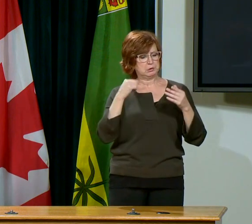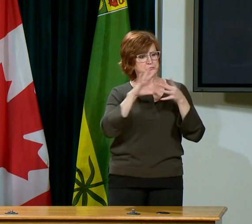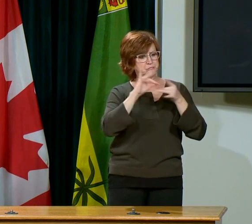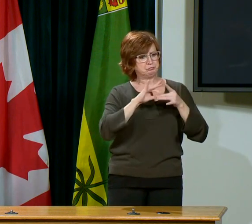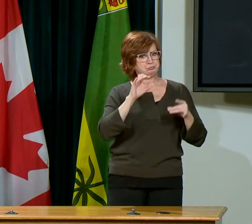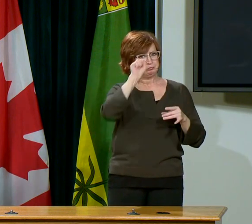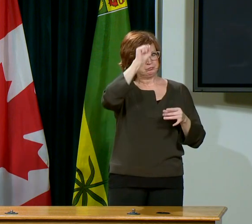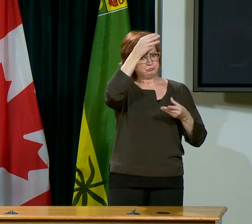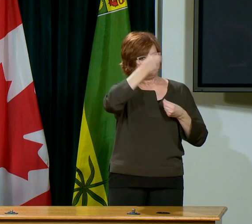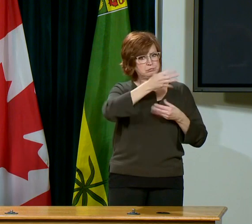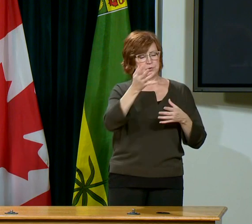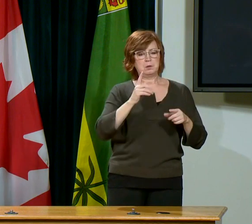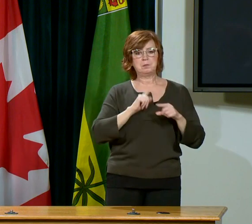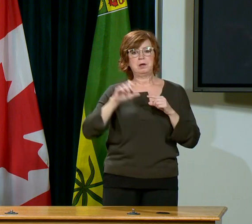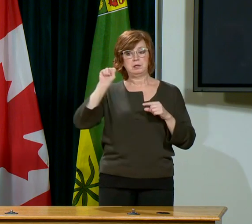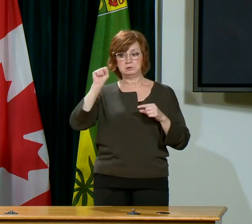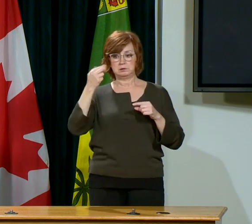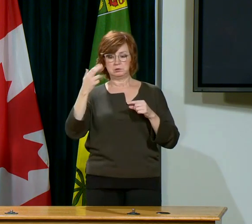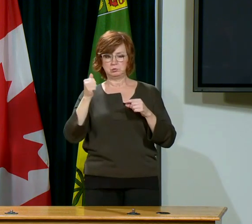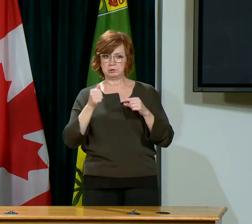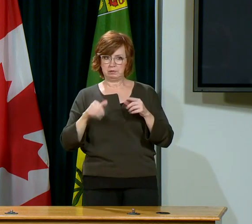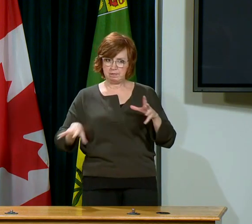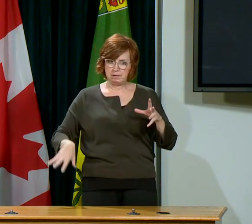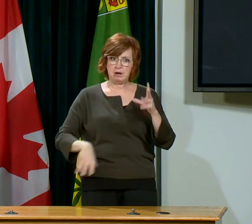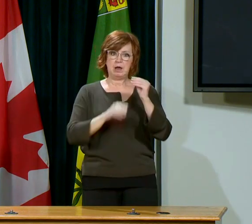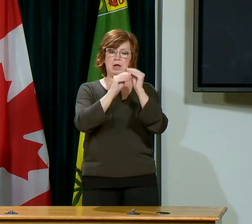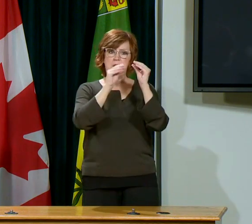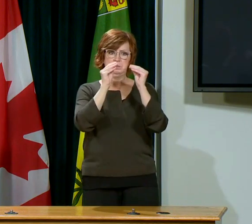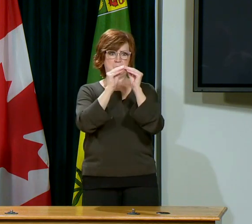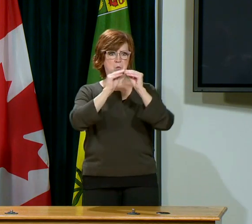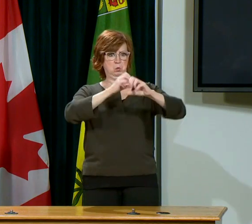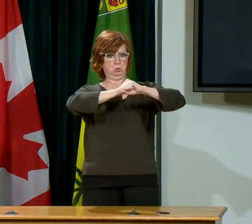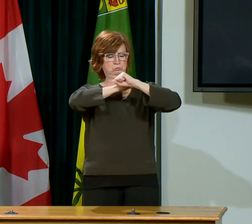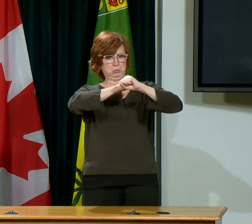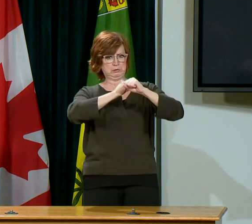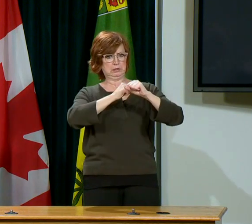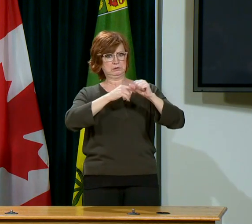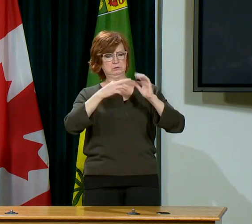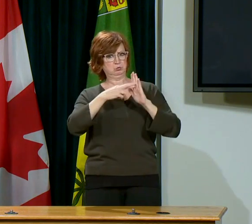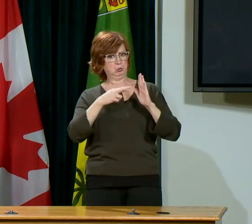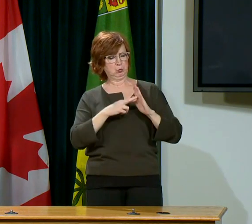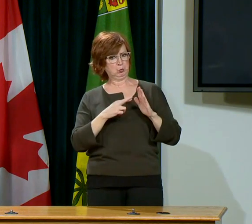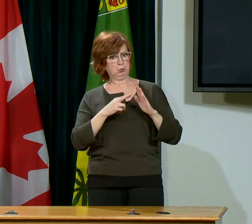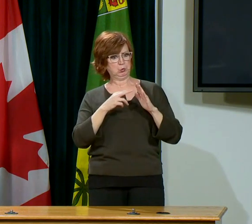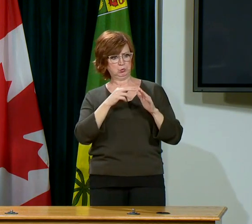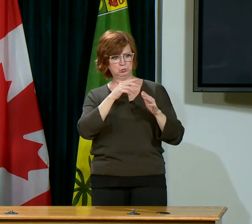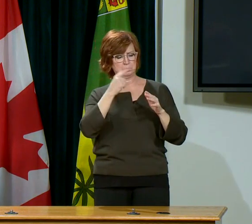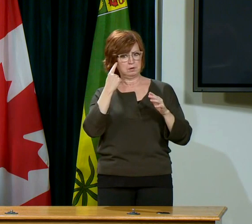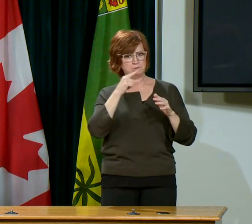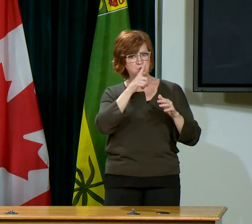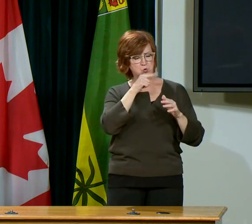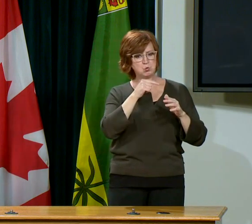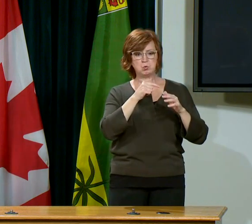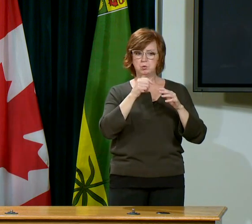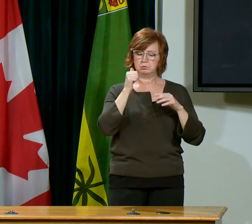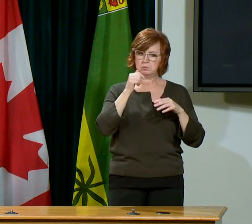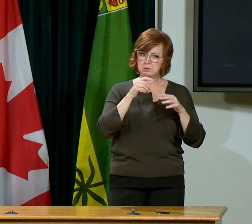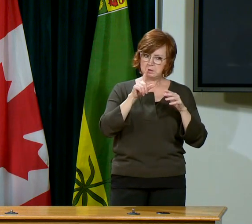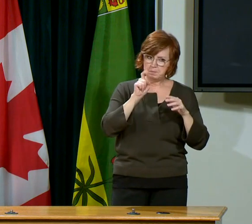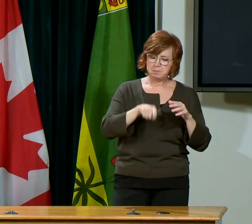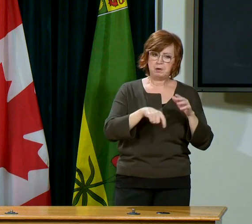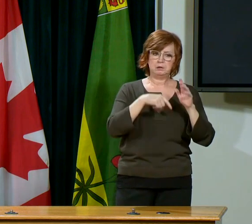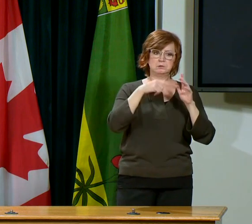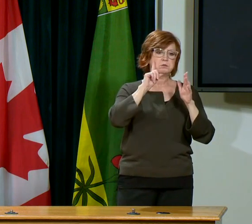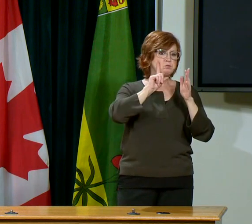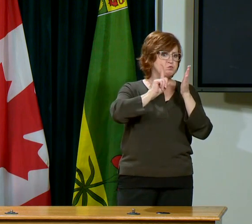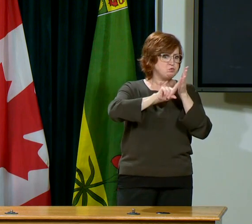is adding additional levels of precaution to protect each other and those we care for. We are working towards a provincial standard of daily screening with temperature